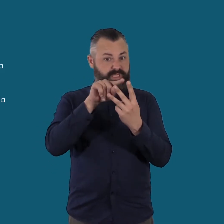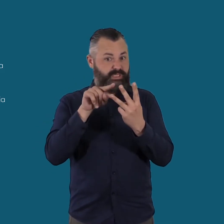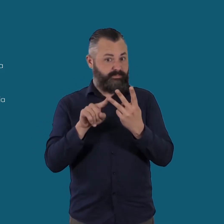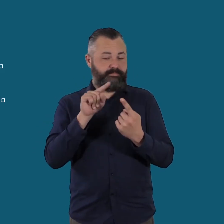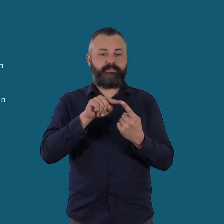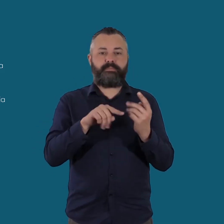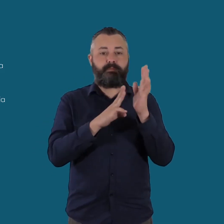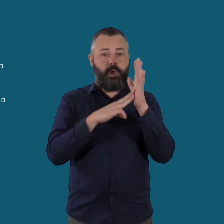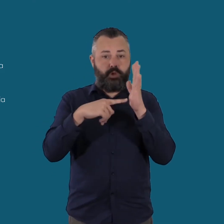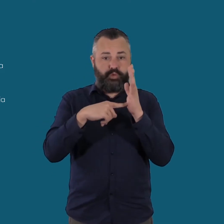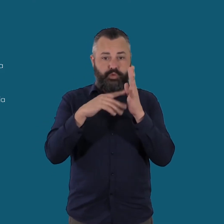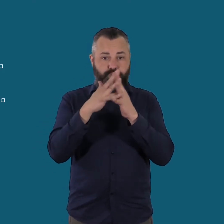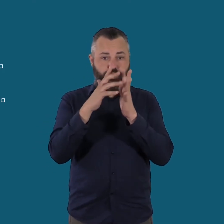Wellington, Tamar Valley,